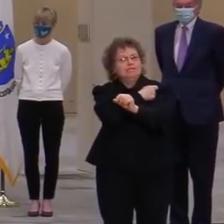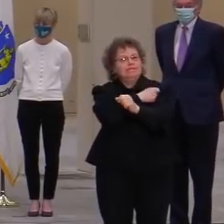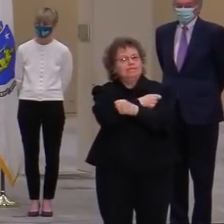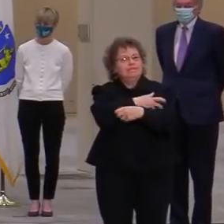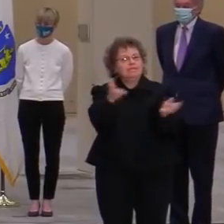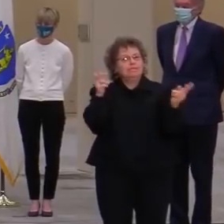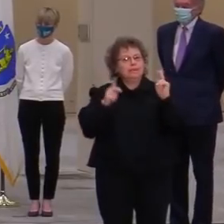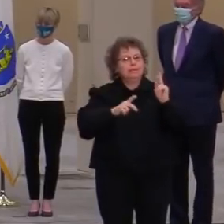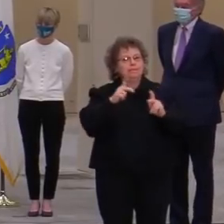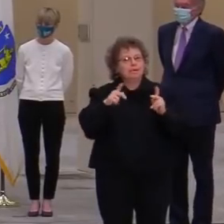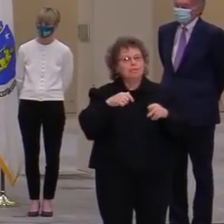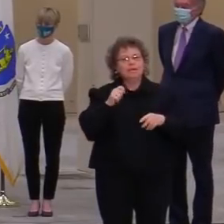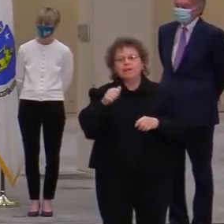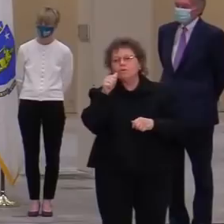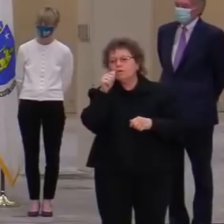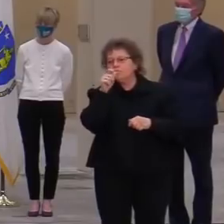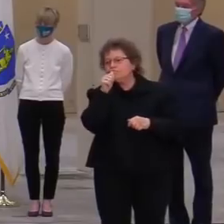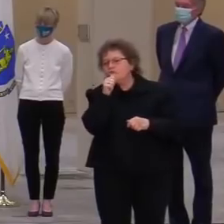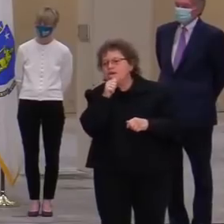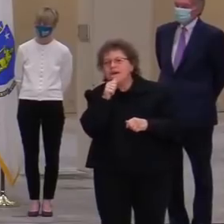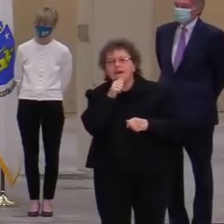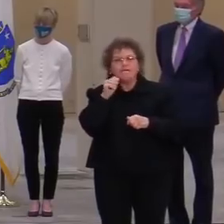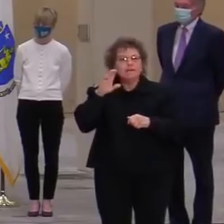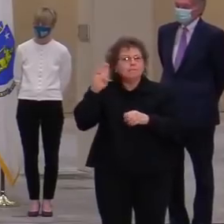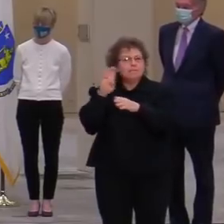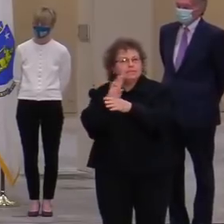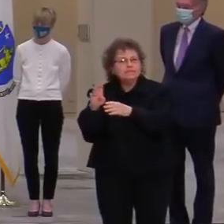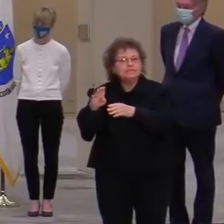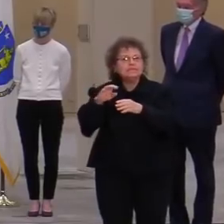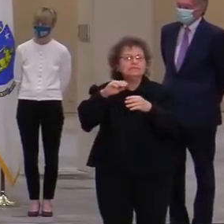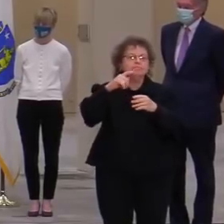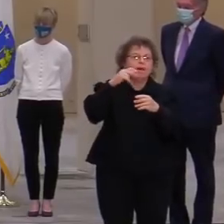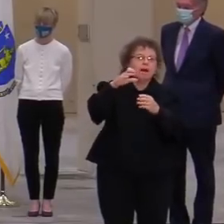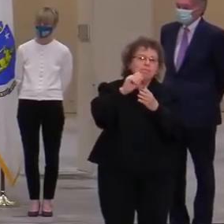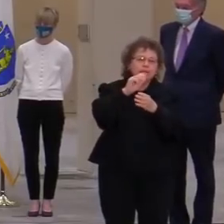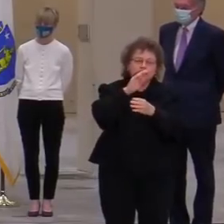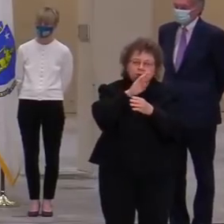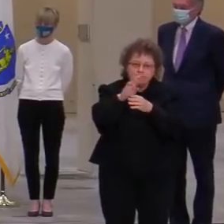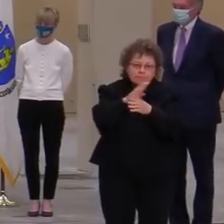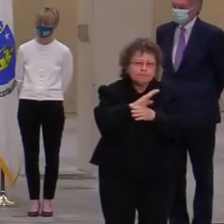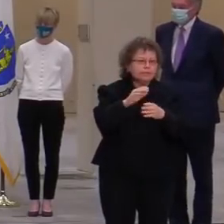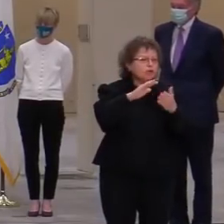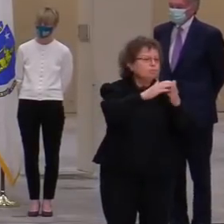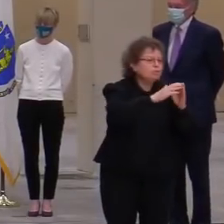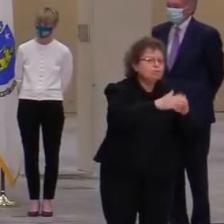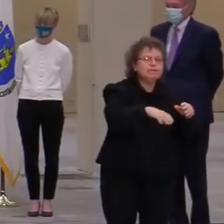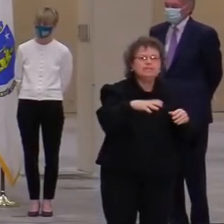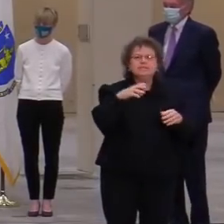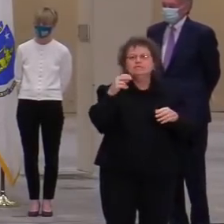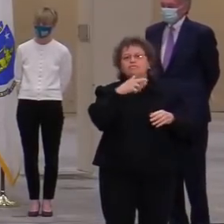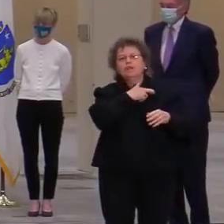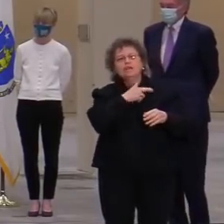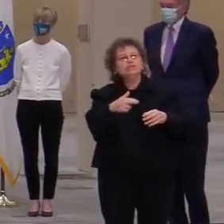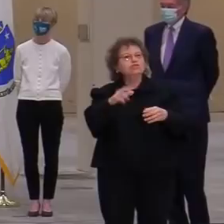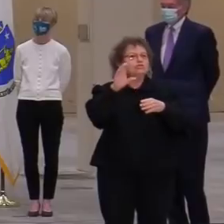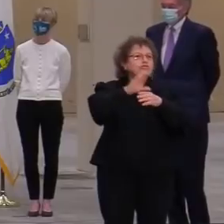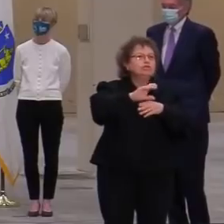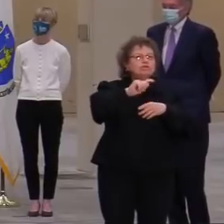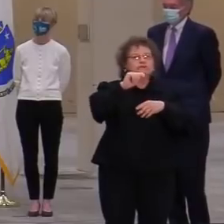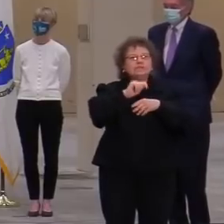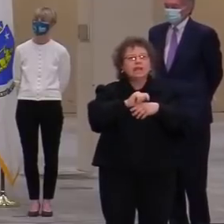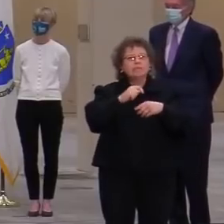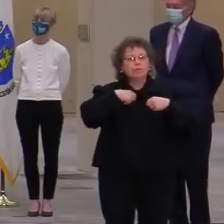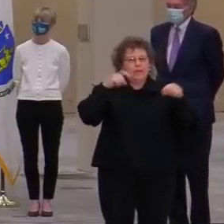private sector, in the public sector, in communities, in faith-based organizations, so that we can meet people where